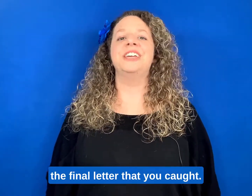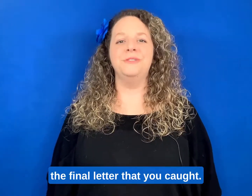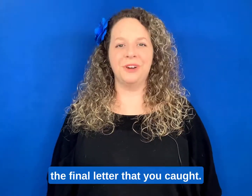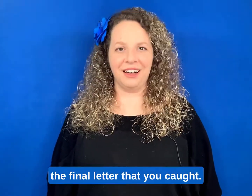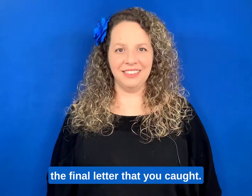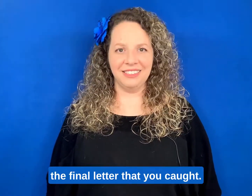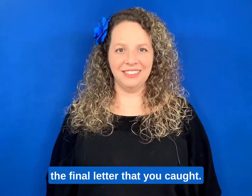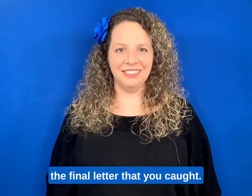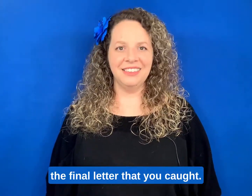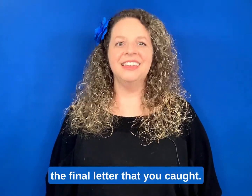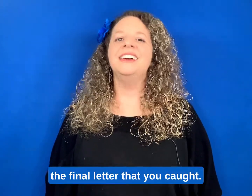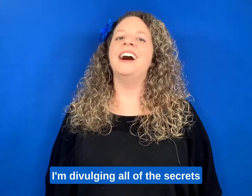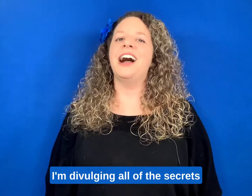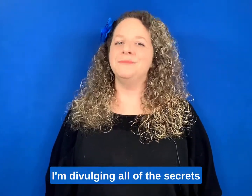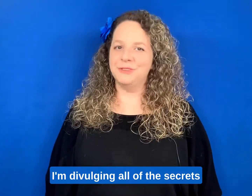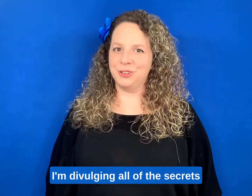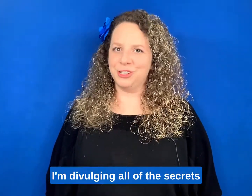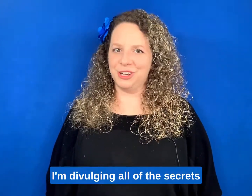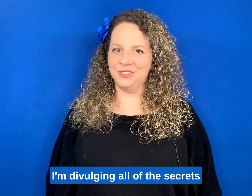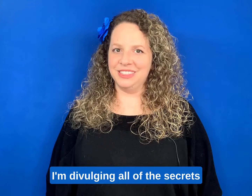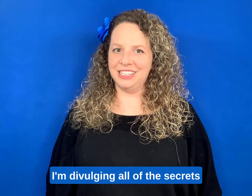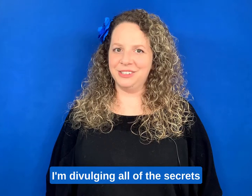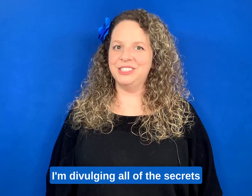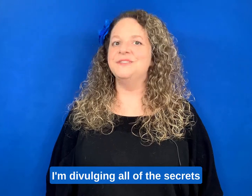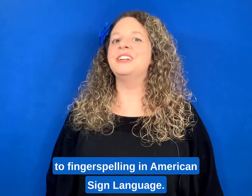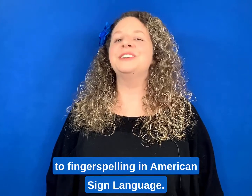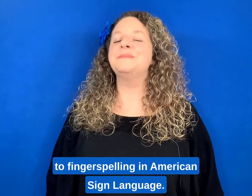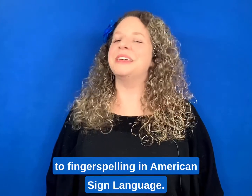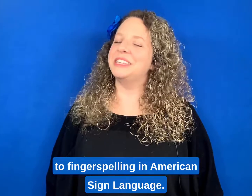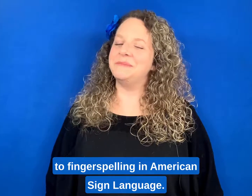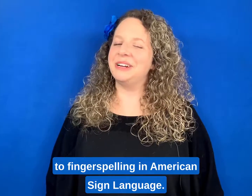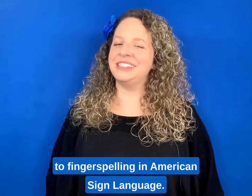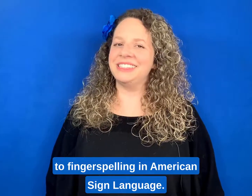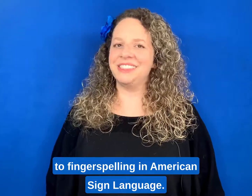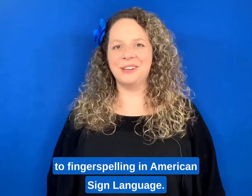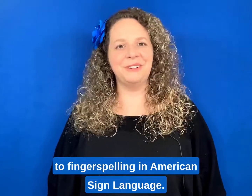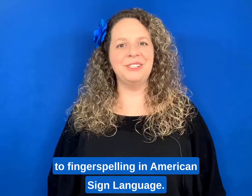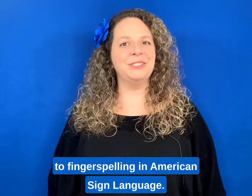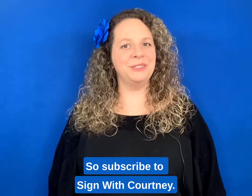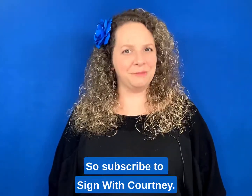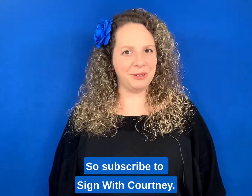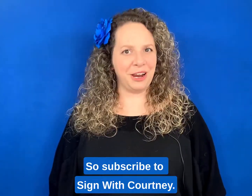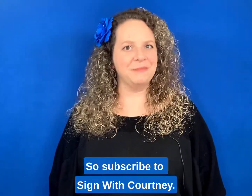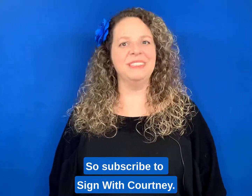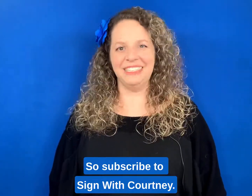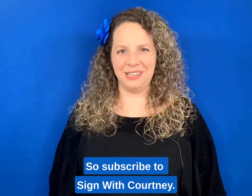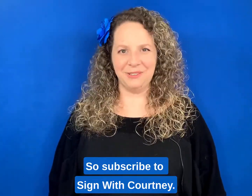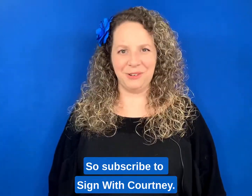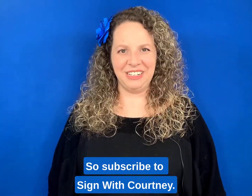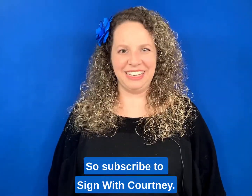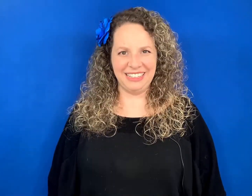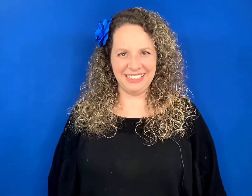you caught. I'm divulging all of the secrets to fingerspelling in American Sign Language, so subscribe to Sign with Courtney.